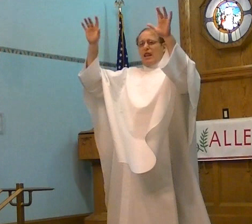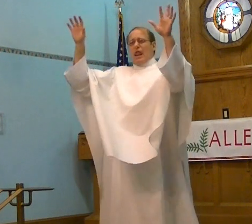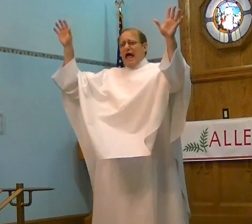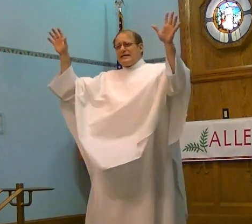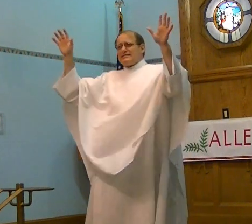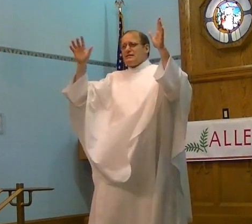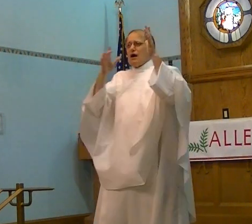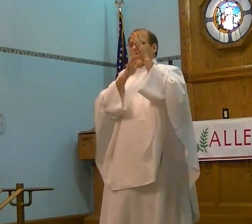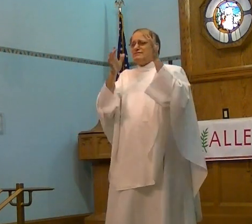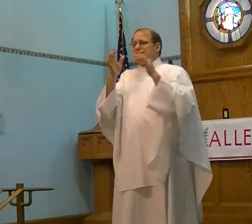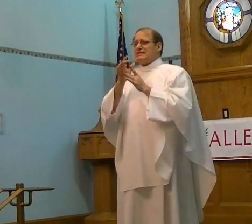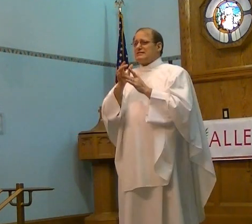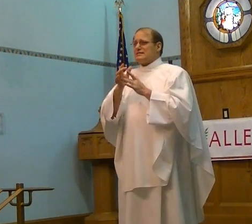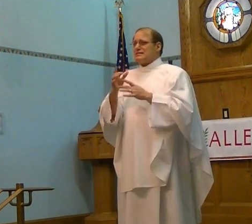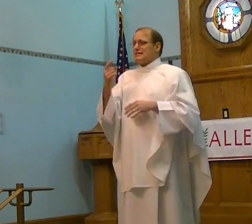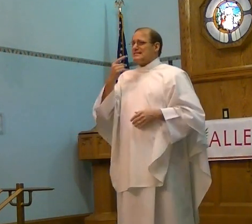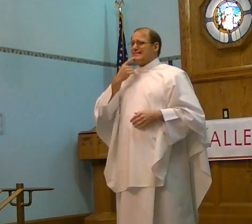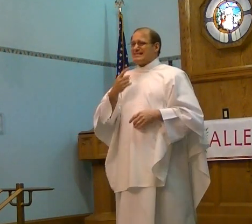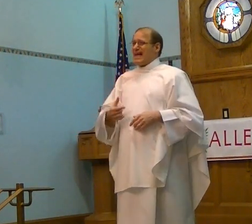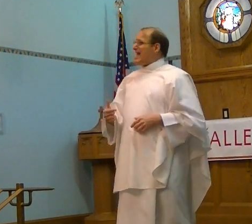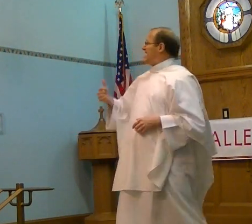light of Jesus, saying,